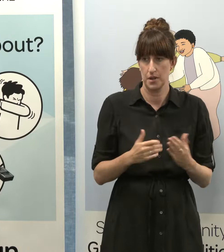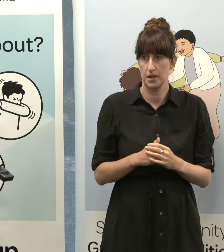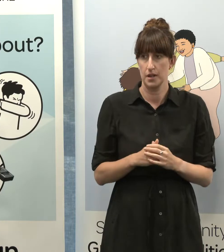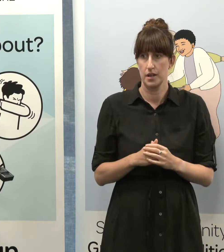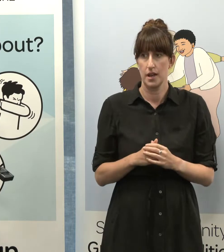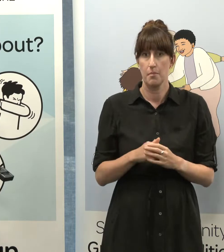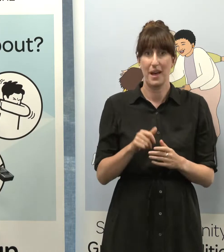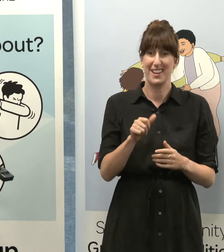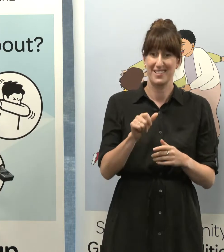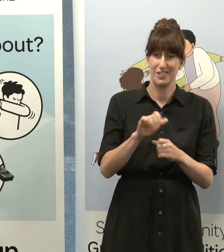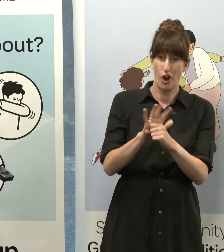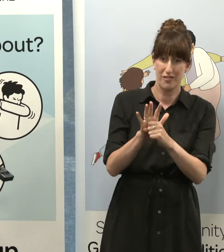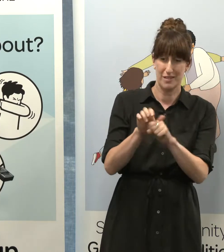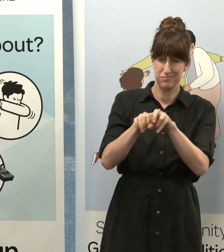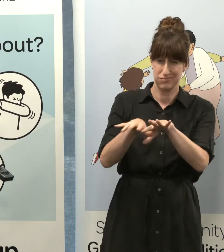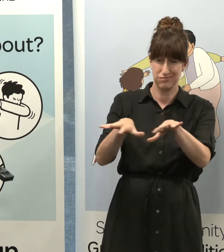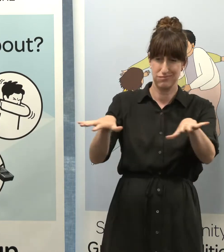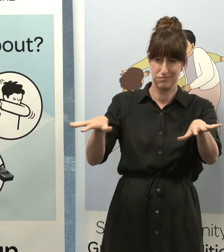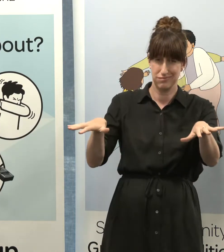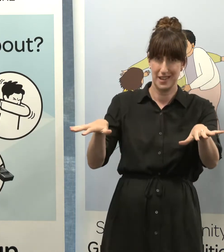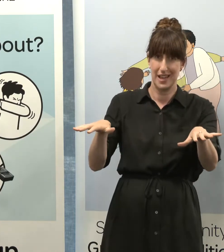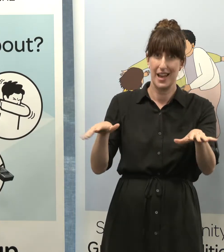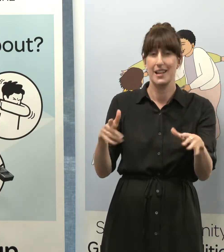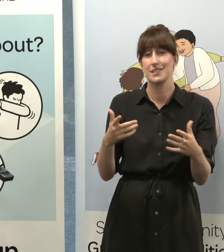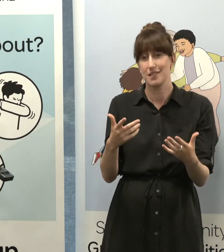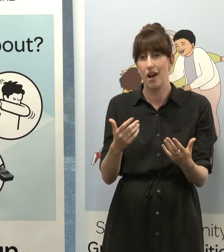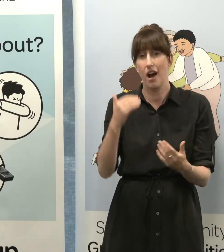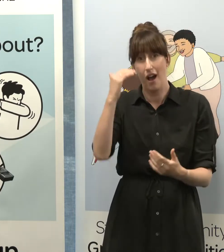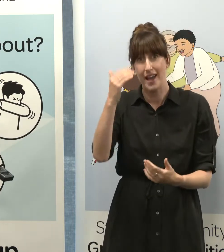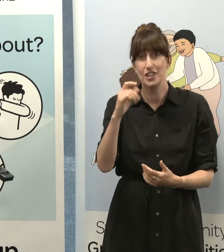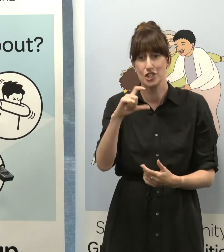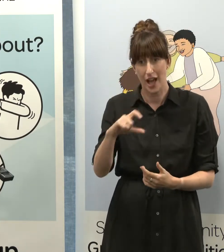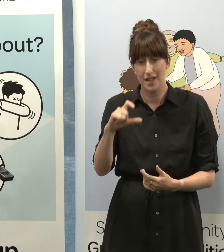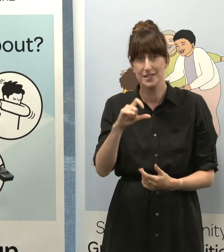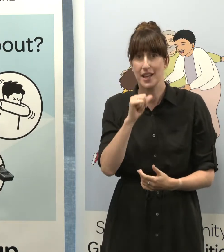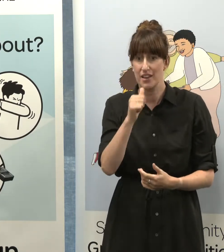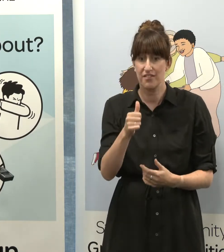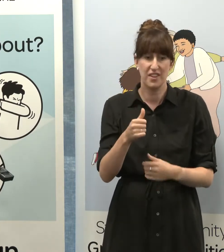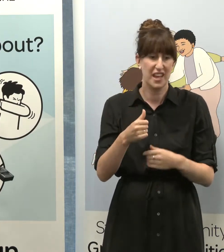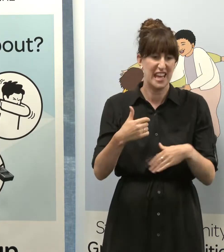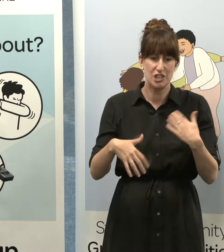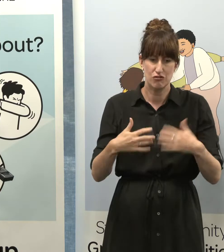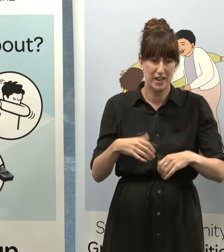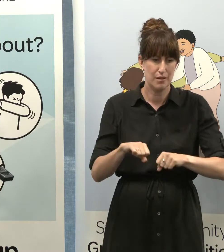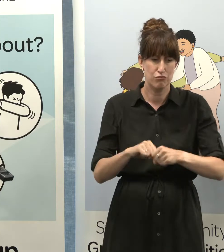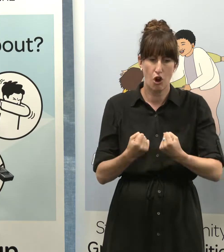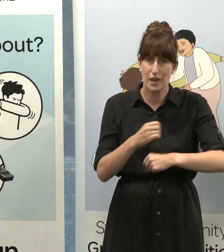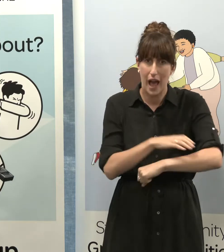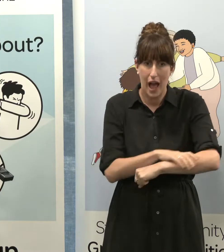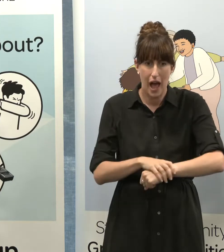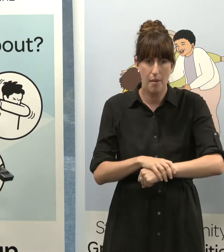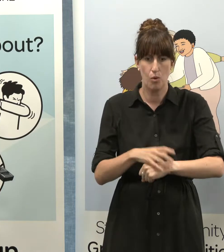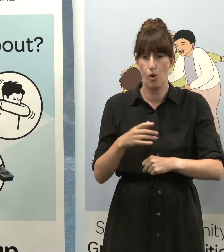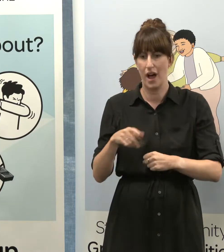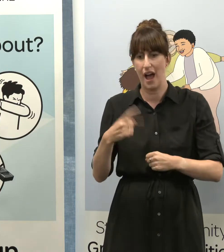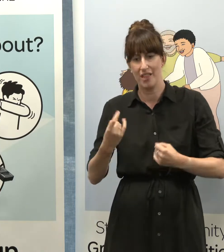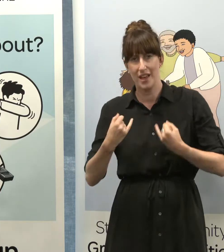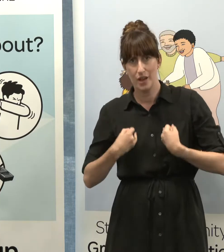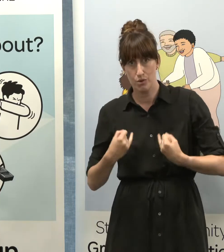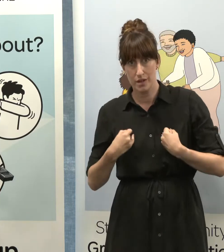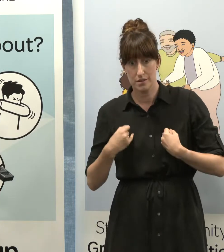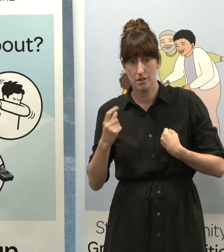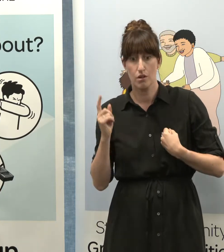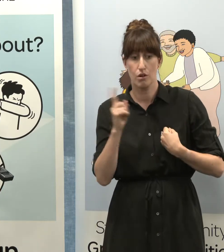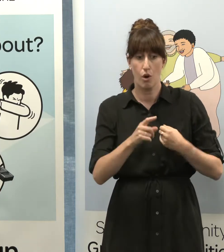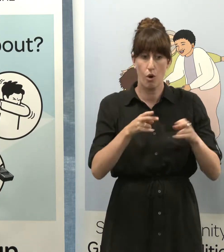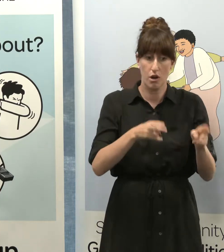people who are turning up to hospital for other reasons, whether it's an injury or another illness, will have COVID. And by way of example, at